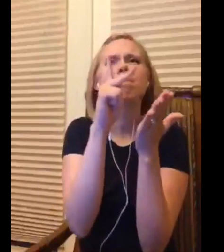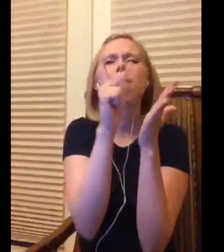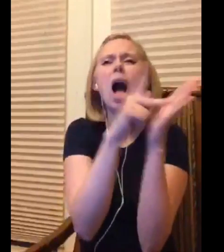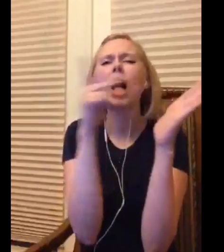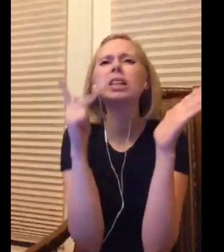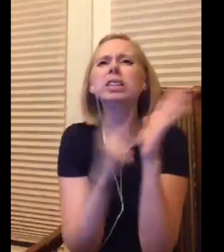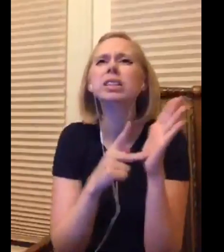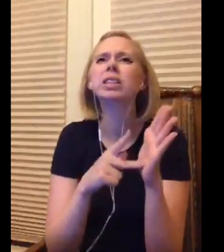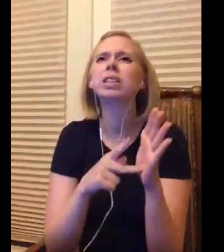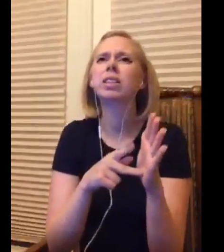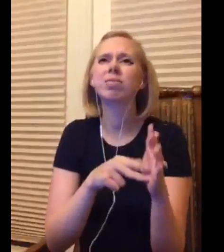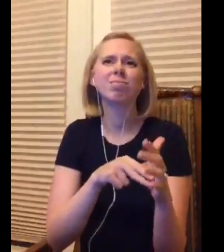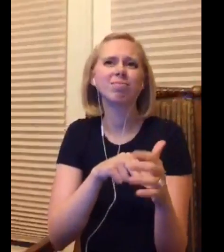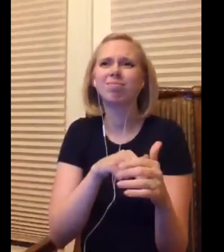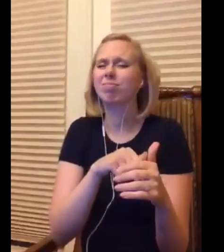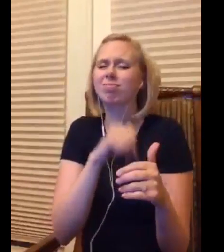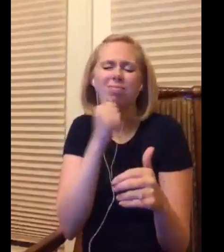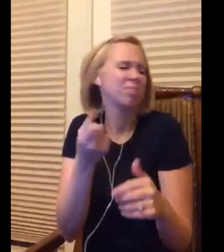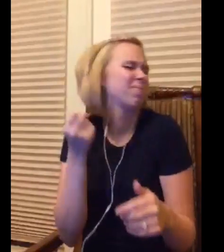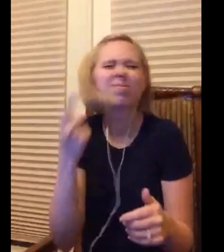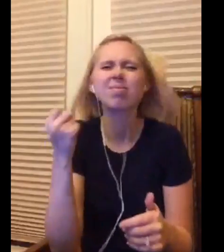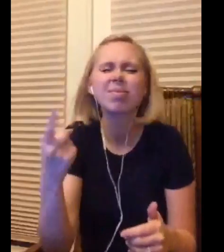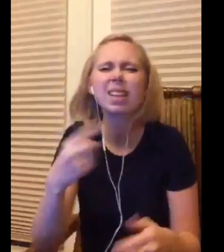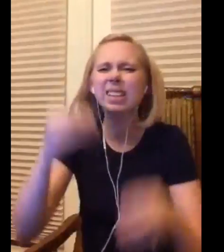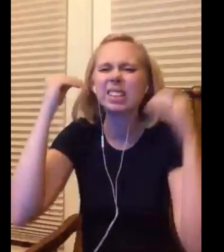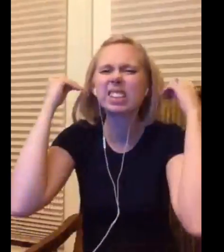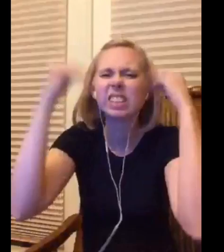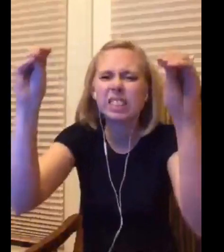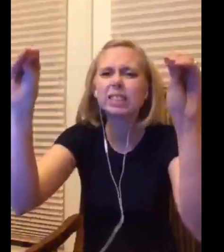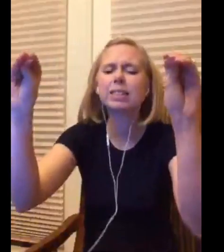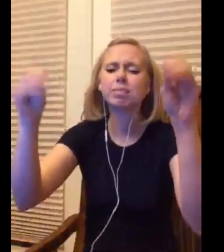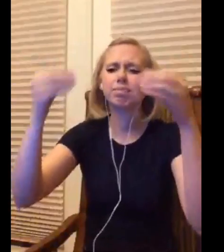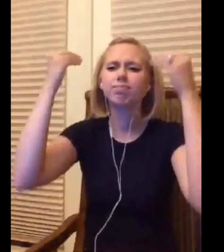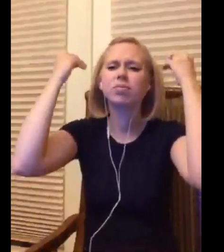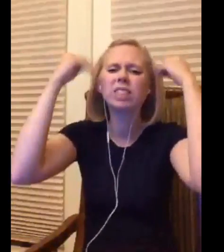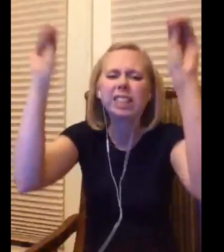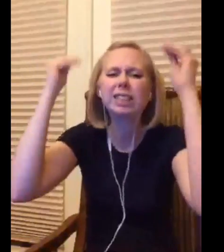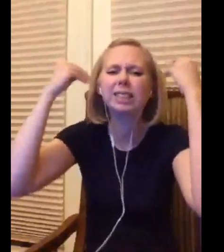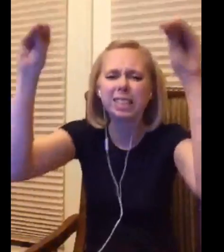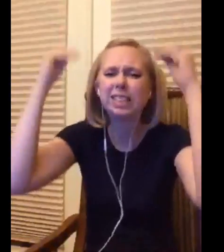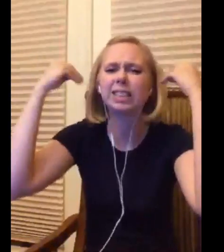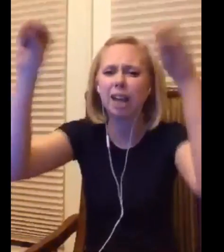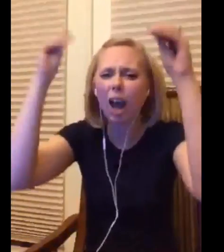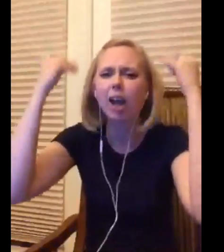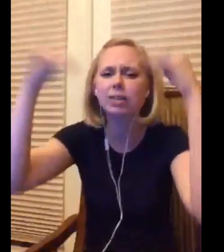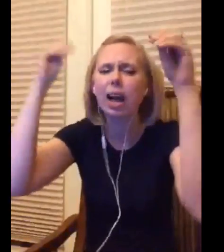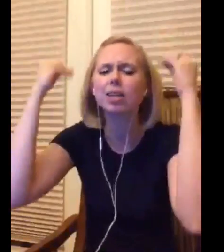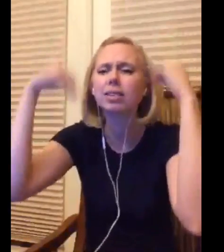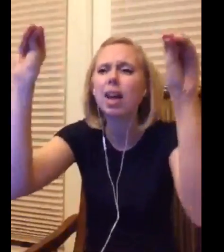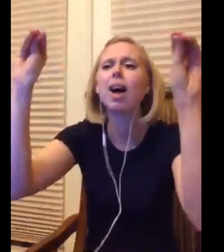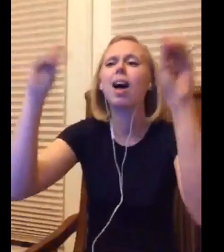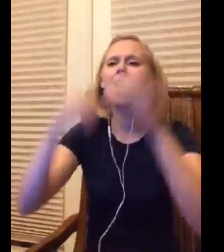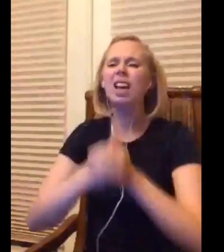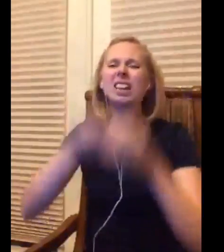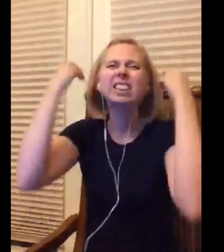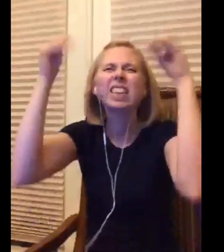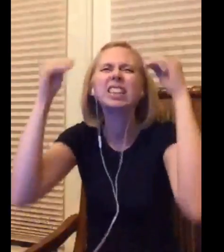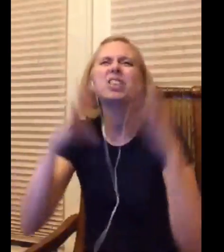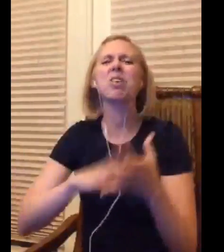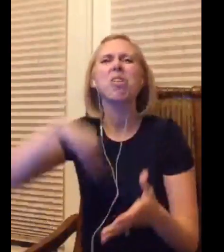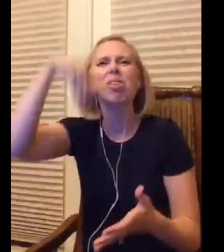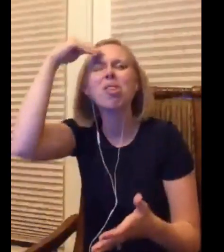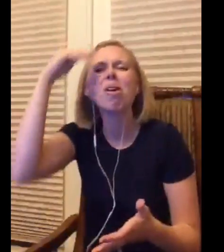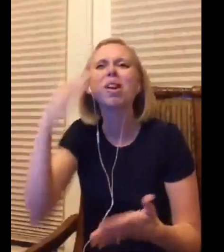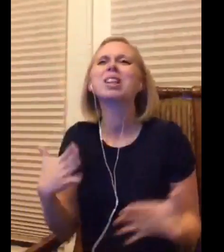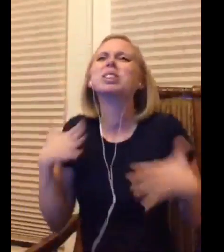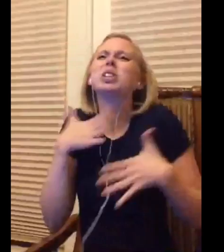that doesn't make sense, and we teach anyway. We teach anyway because that's what we